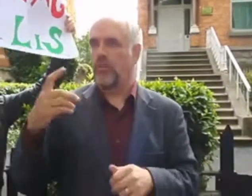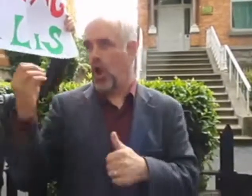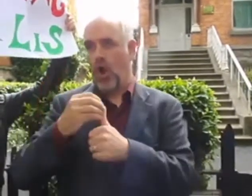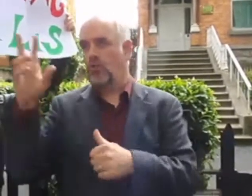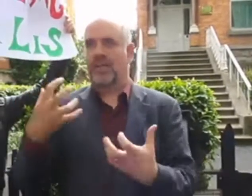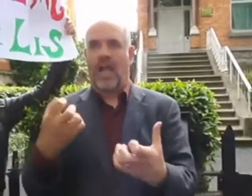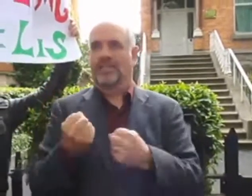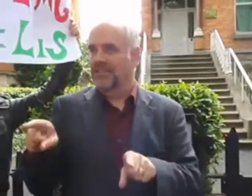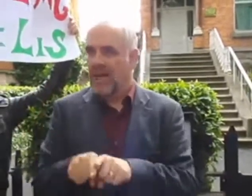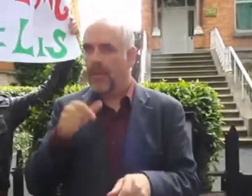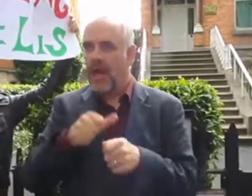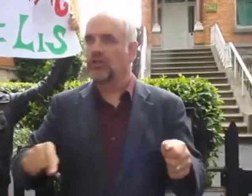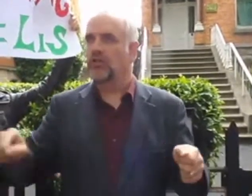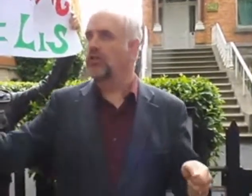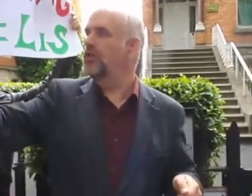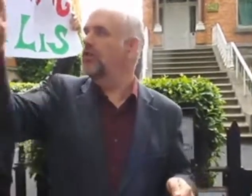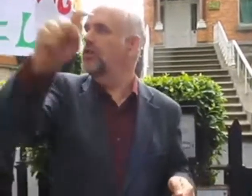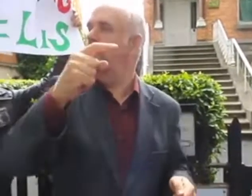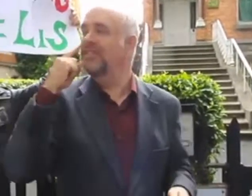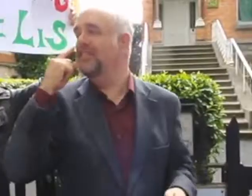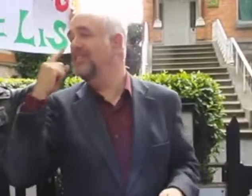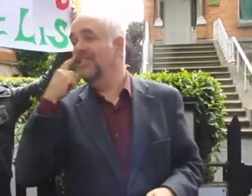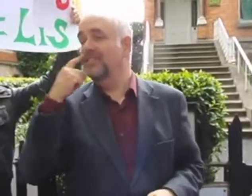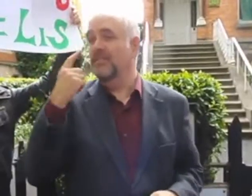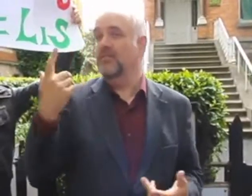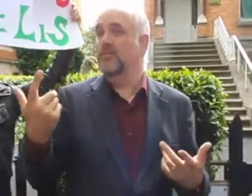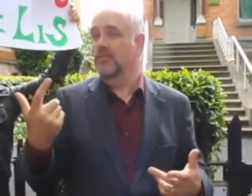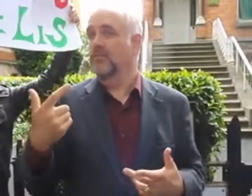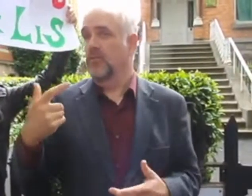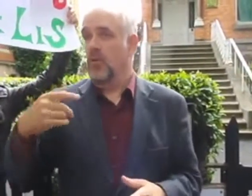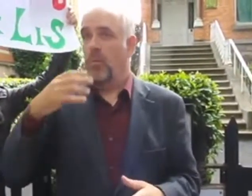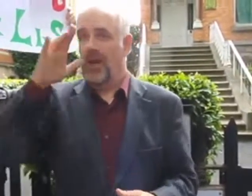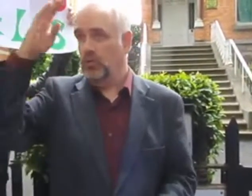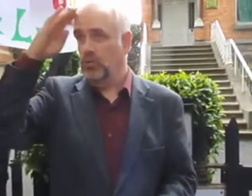So we're here and we're handing one in right now, you know. So.